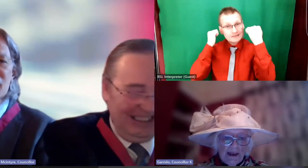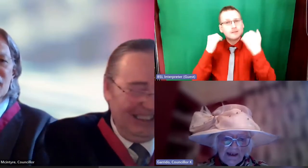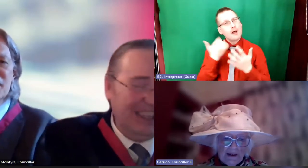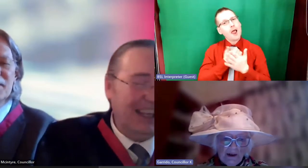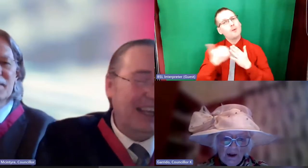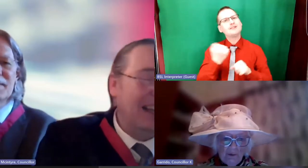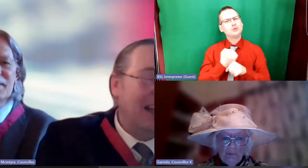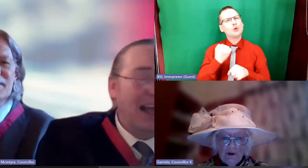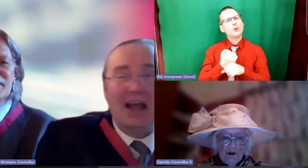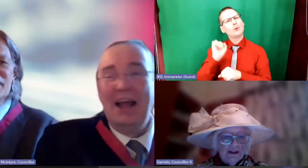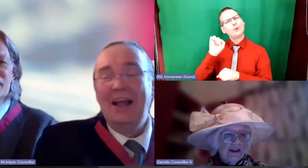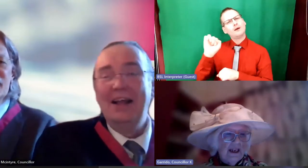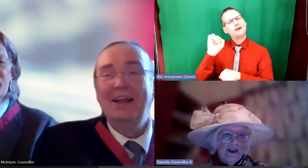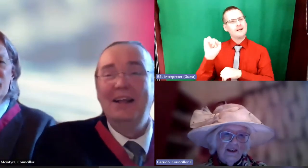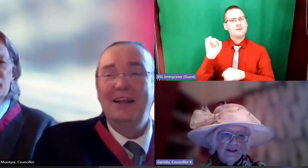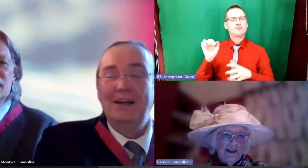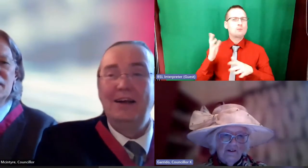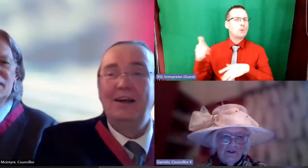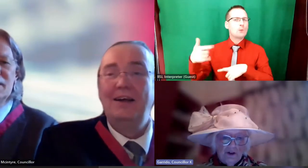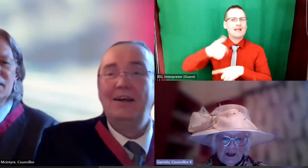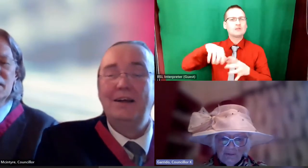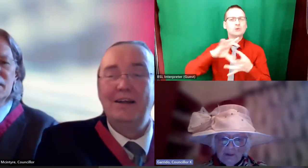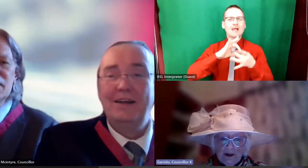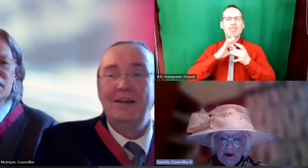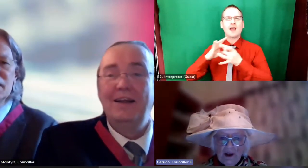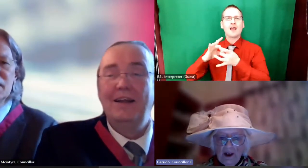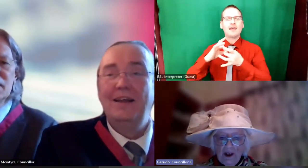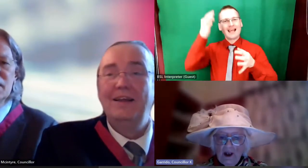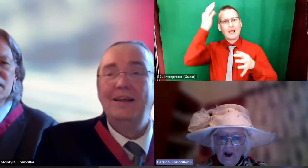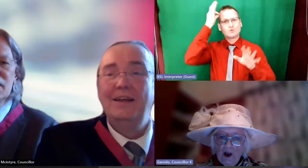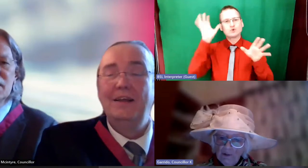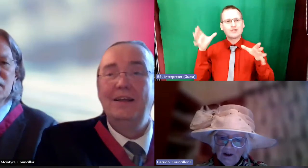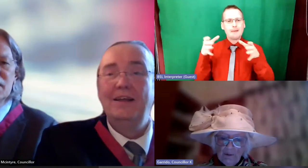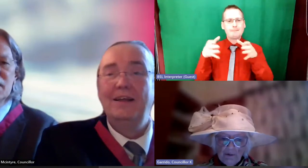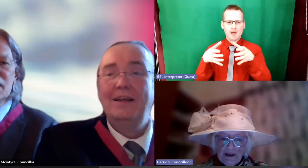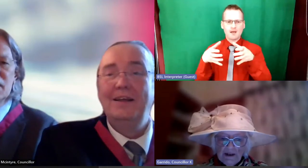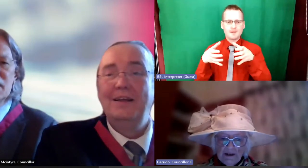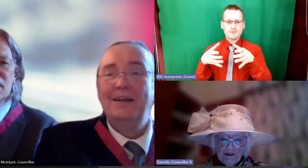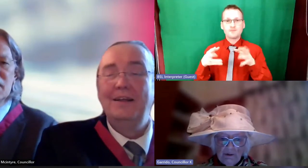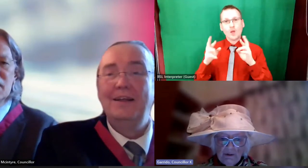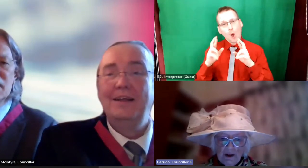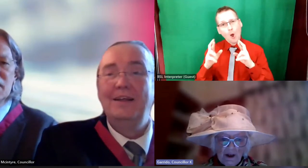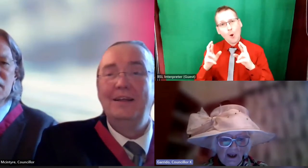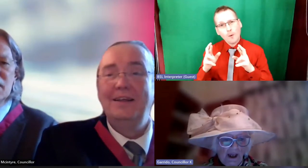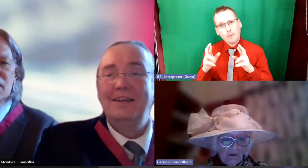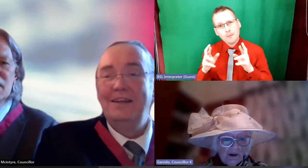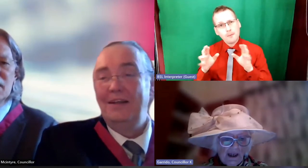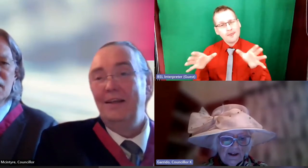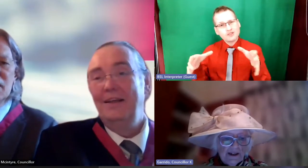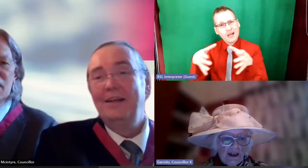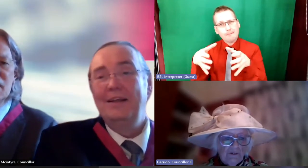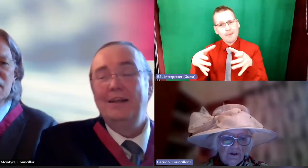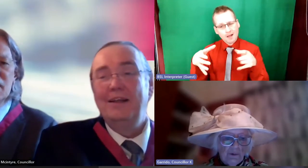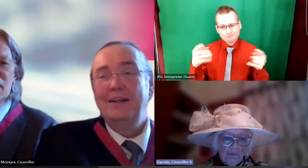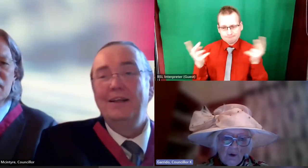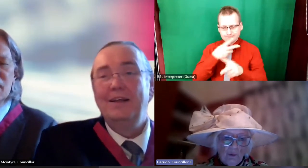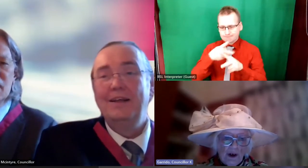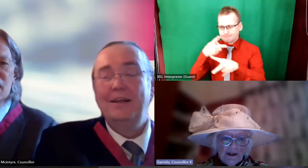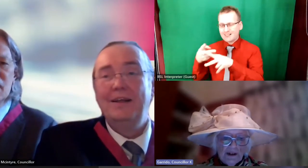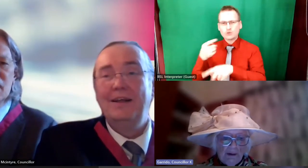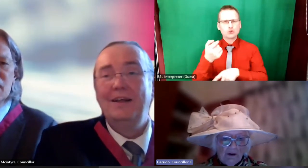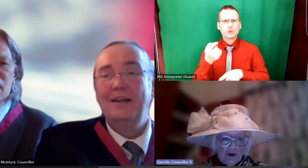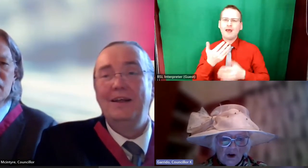mayor making, when we're all together in the council chamber. Hope that comes back soon. I would like to say a few